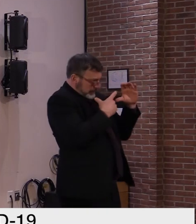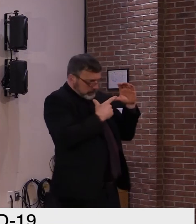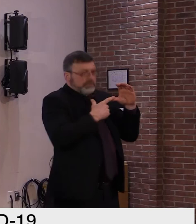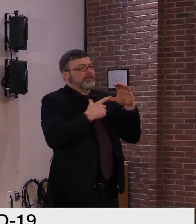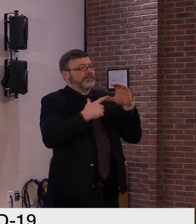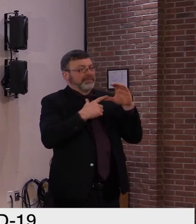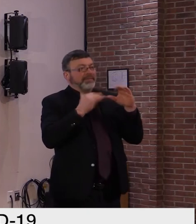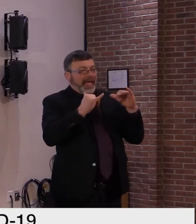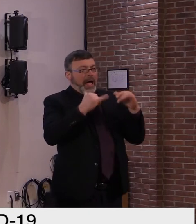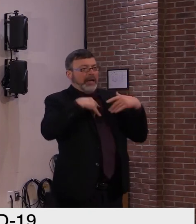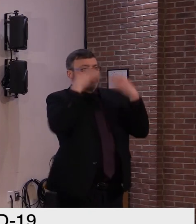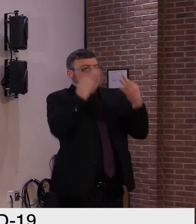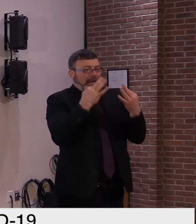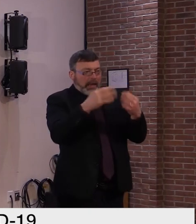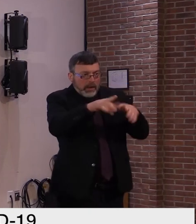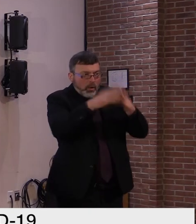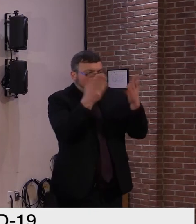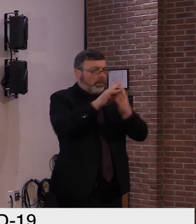Thank you.